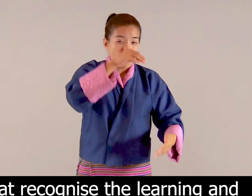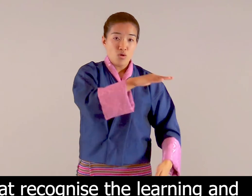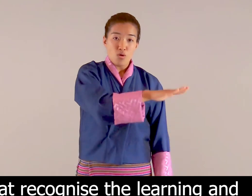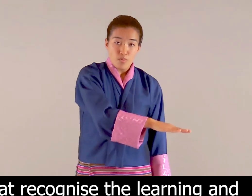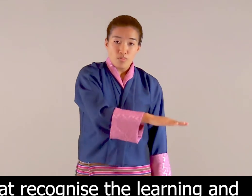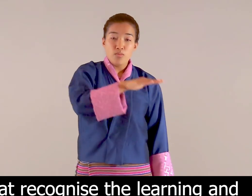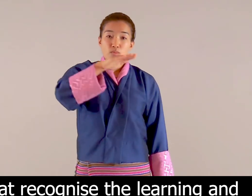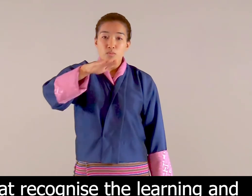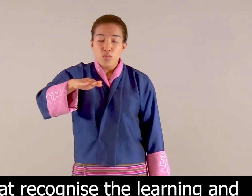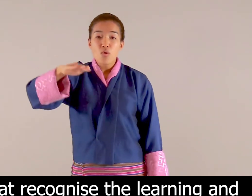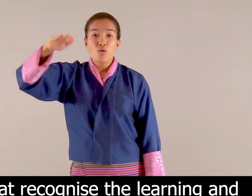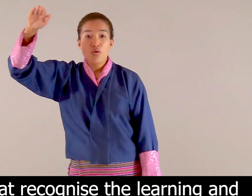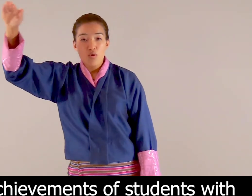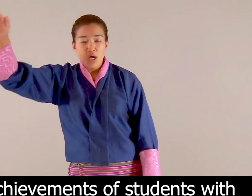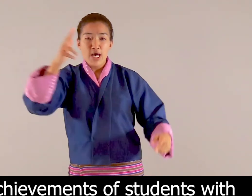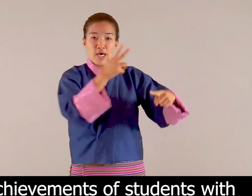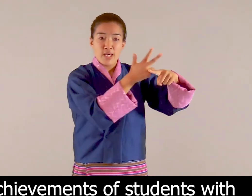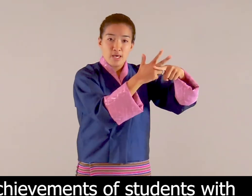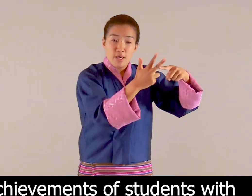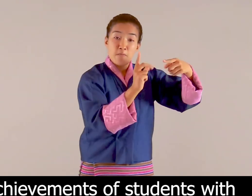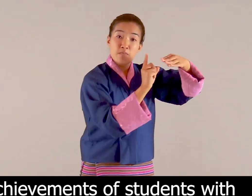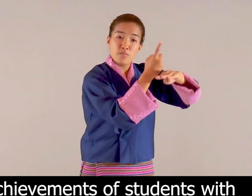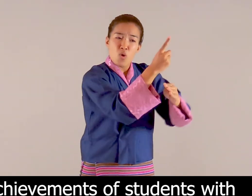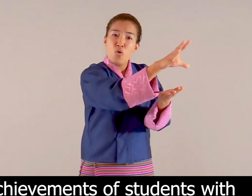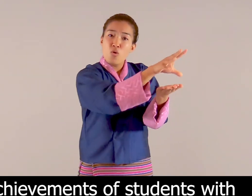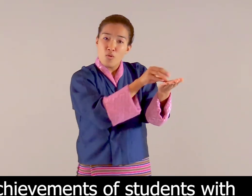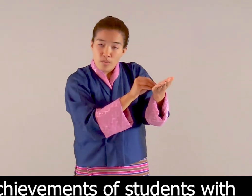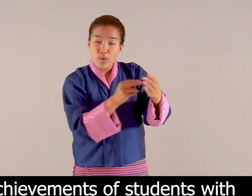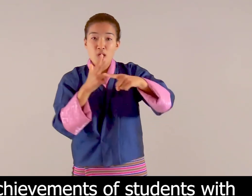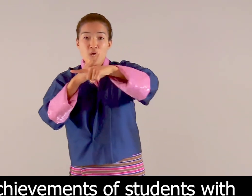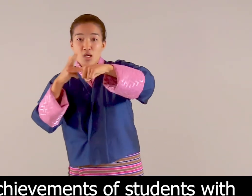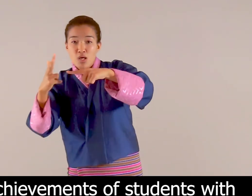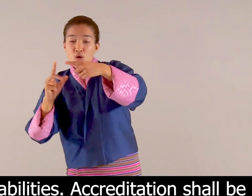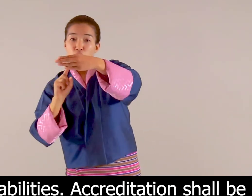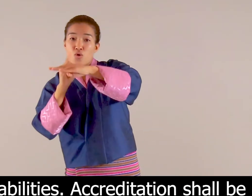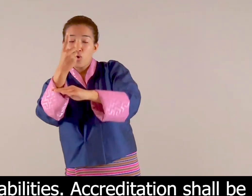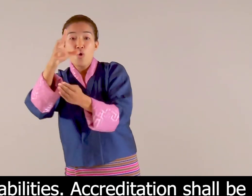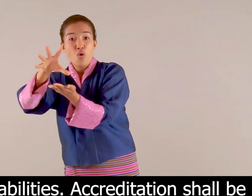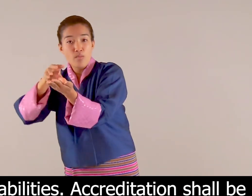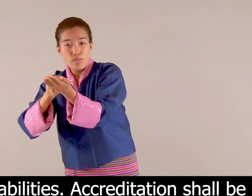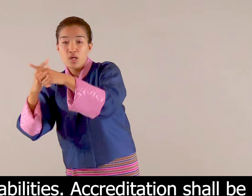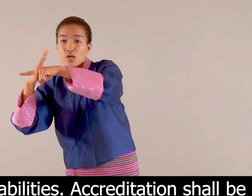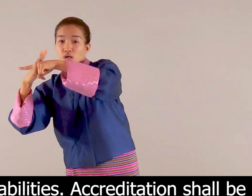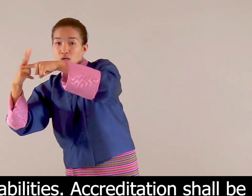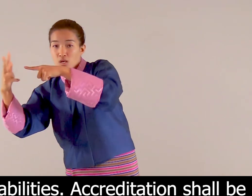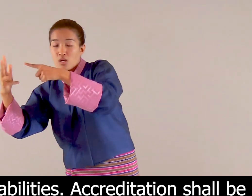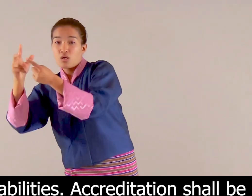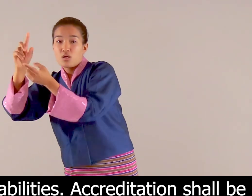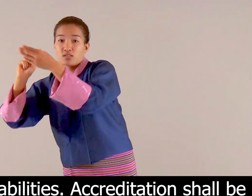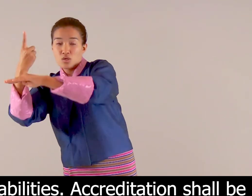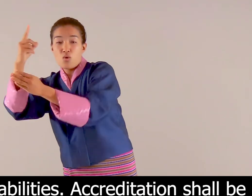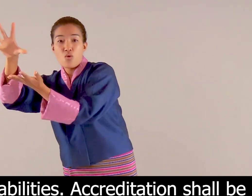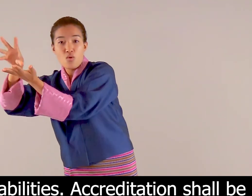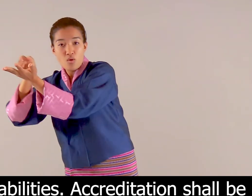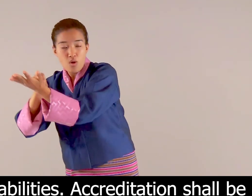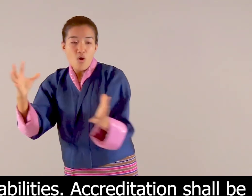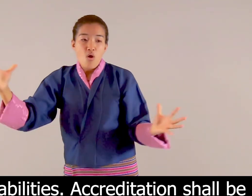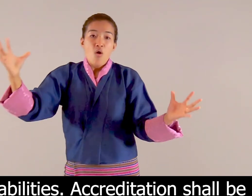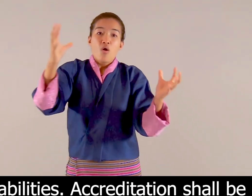that recognize the learning and achievements of students with disabilities. Accreditation